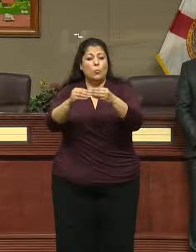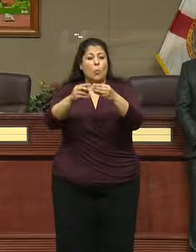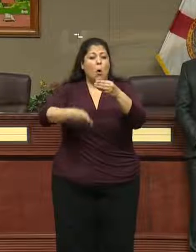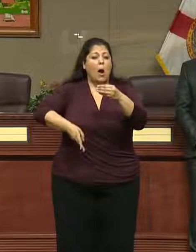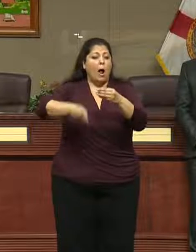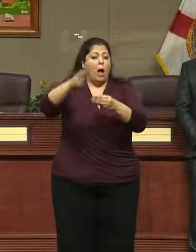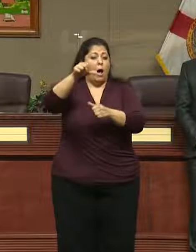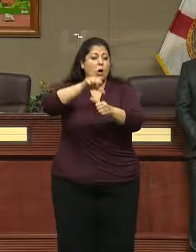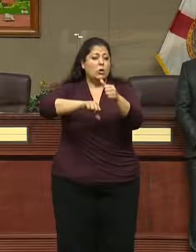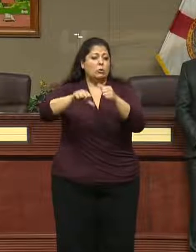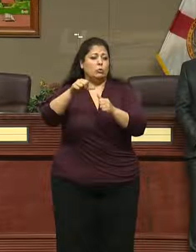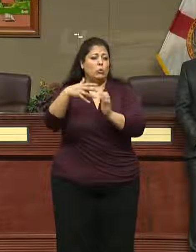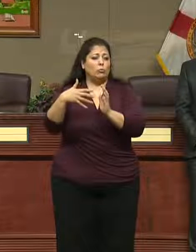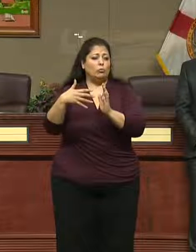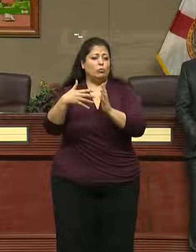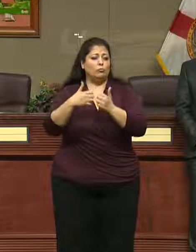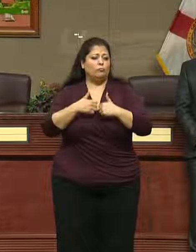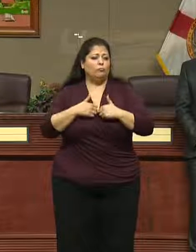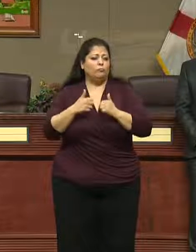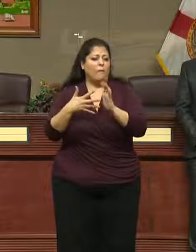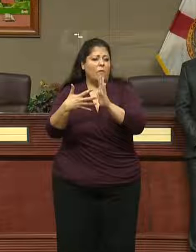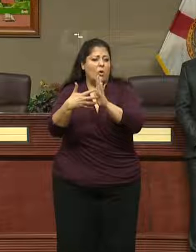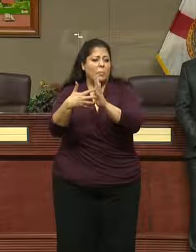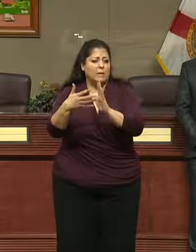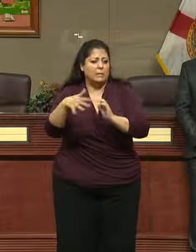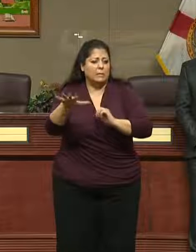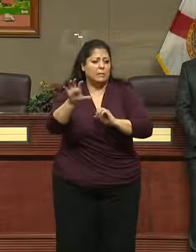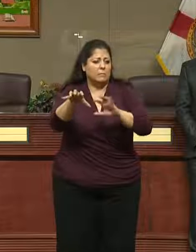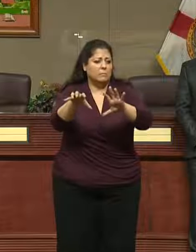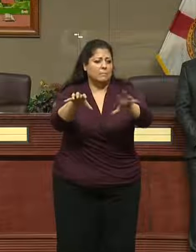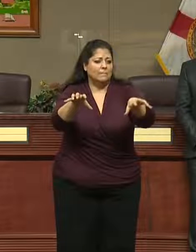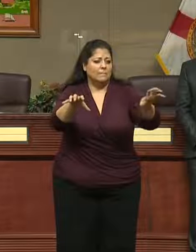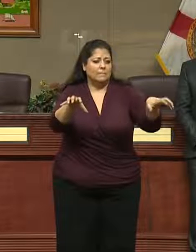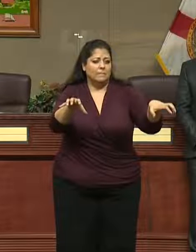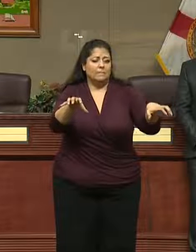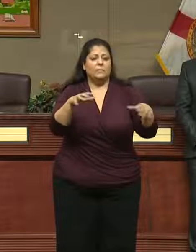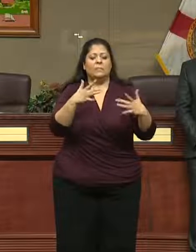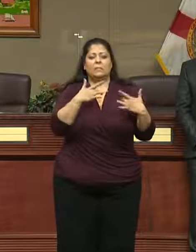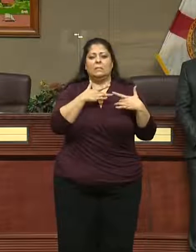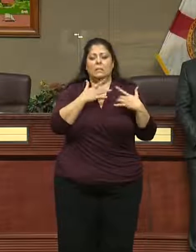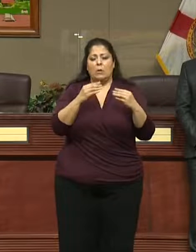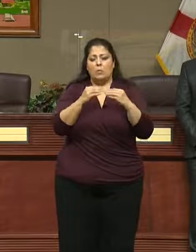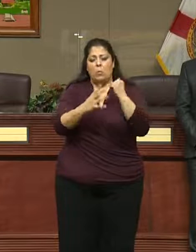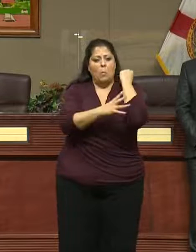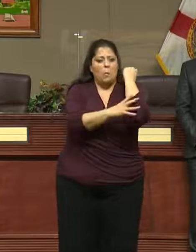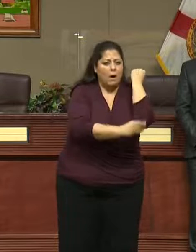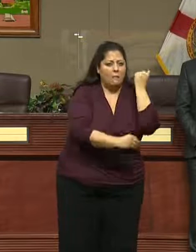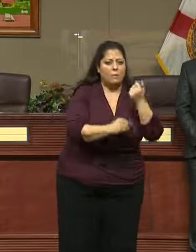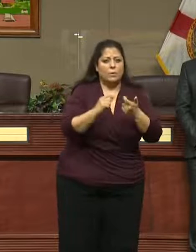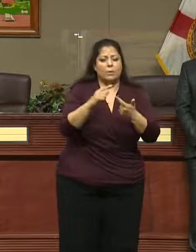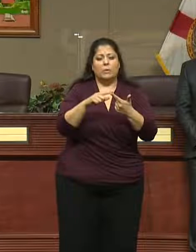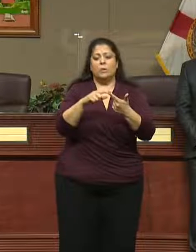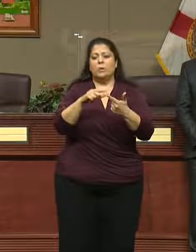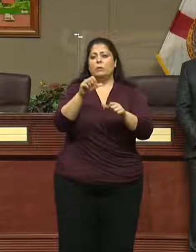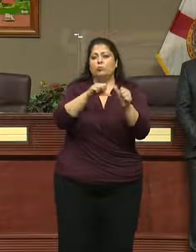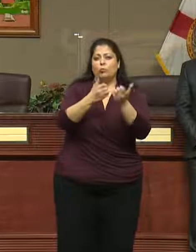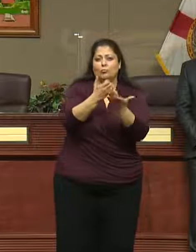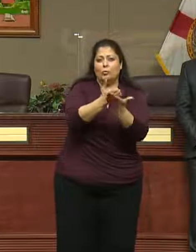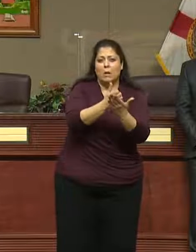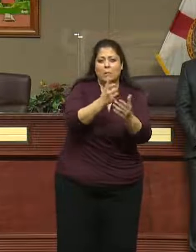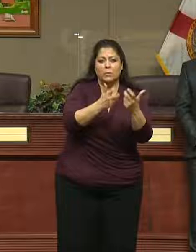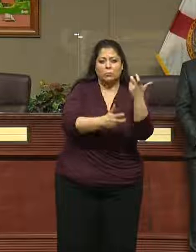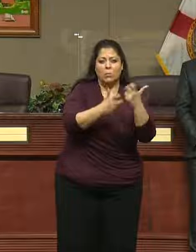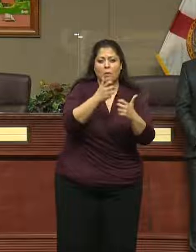vulnerability index. So areas that we have seen a lot of poverty, socioeconomics, lack of